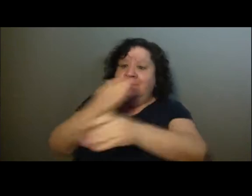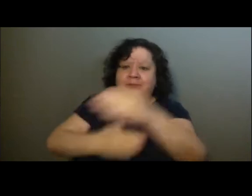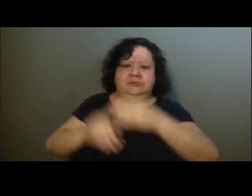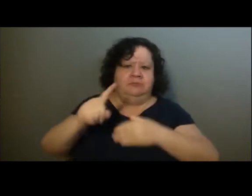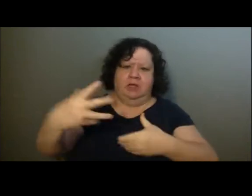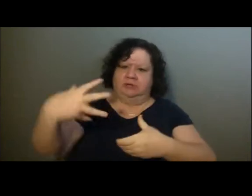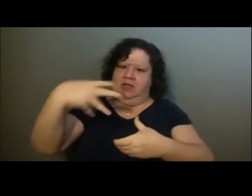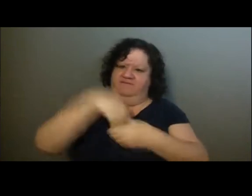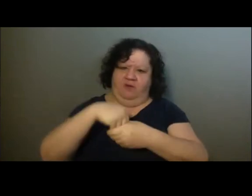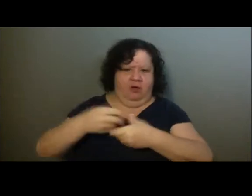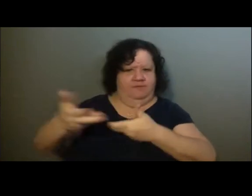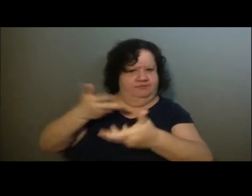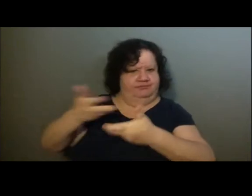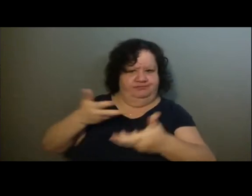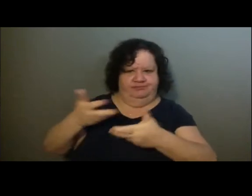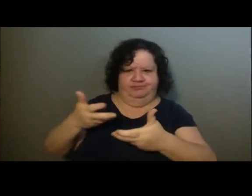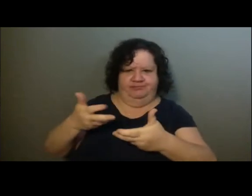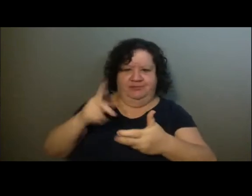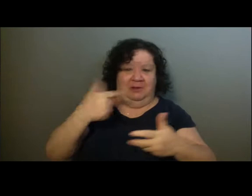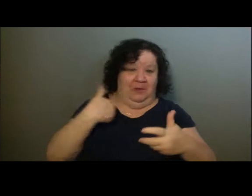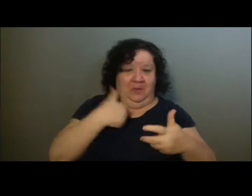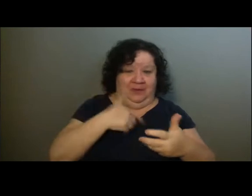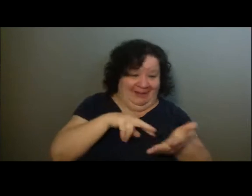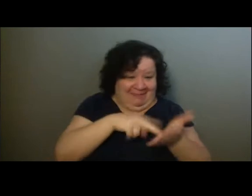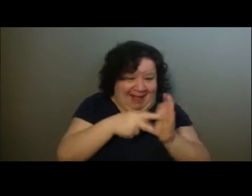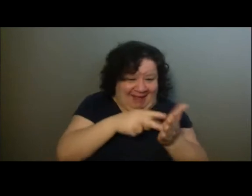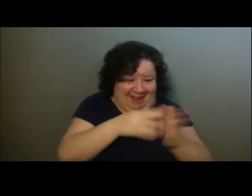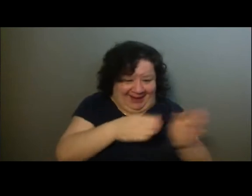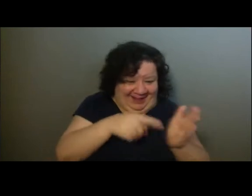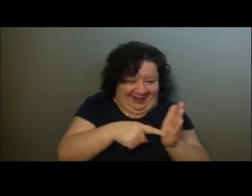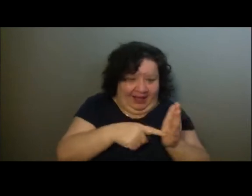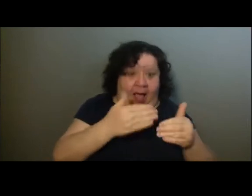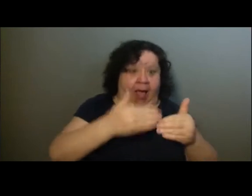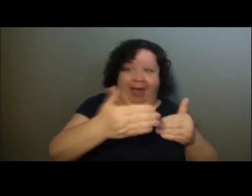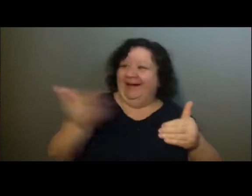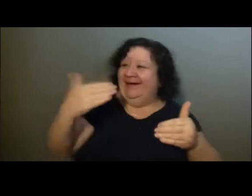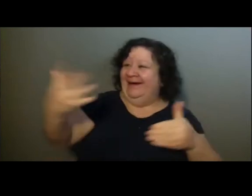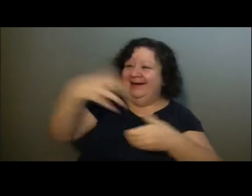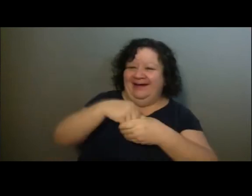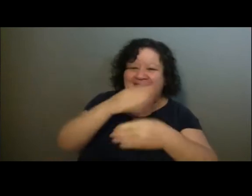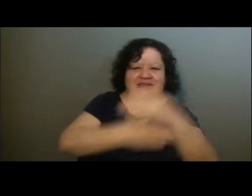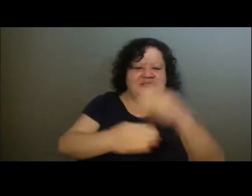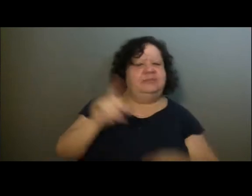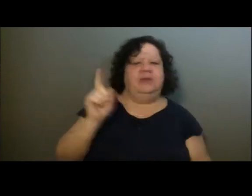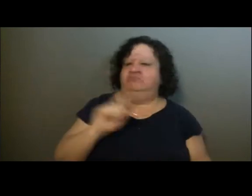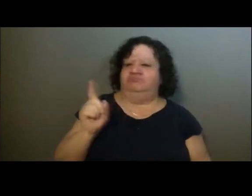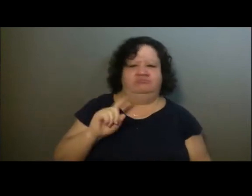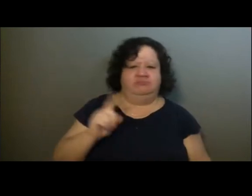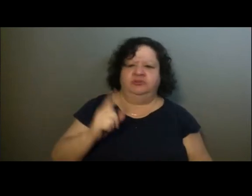successfully tested while working closely with persons with disabilities and organizations of persons with disabilities